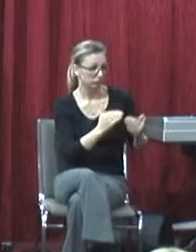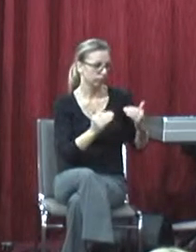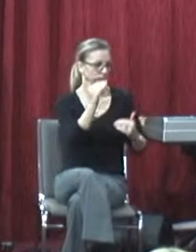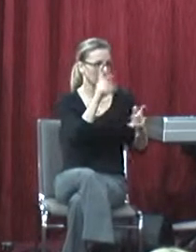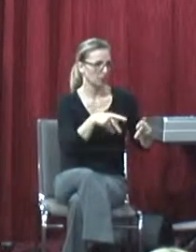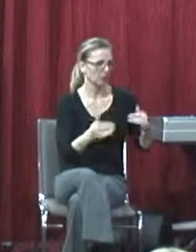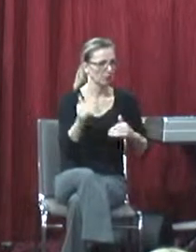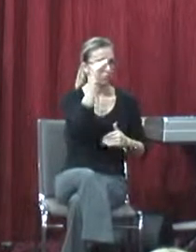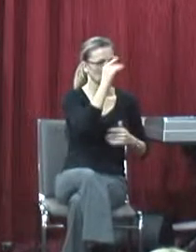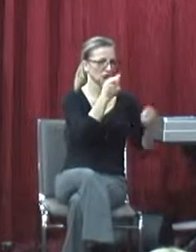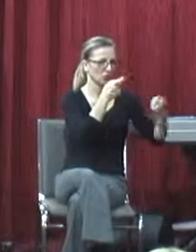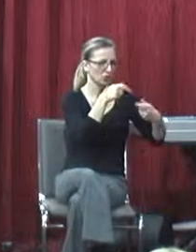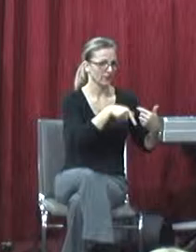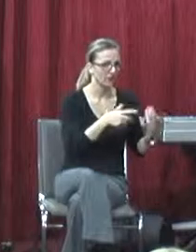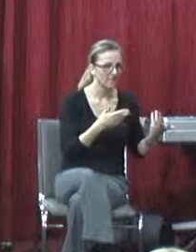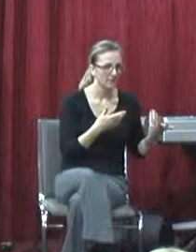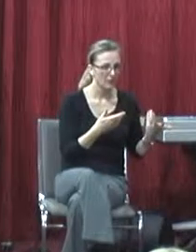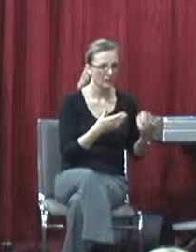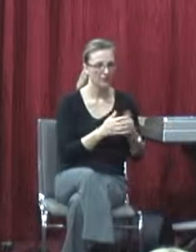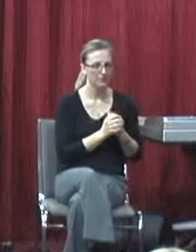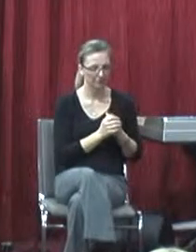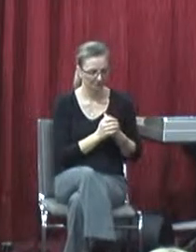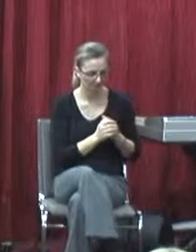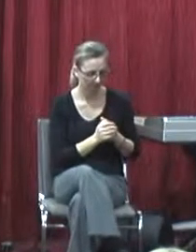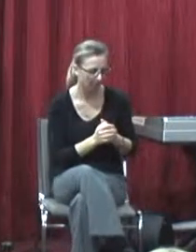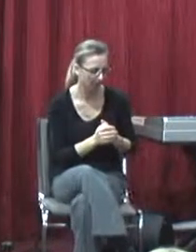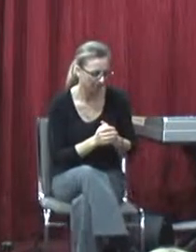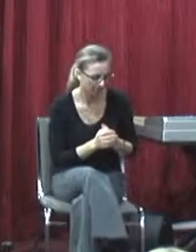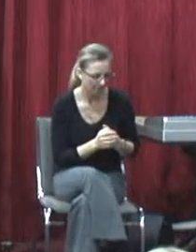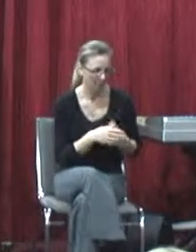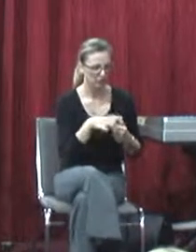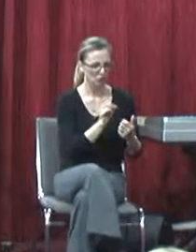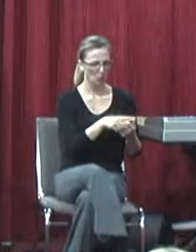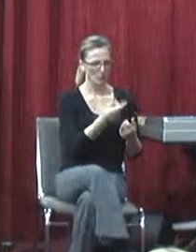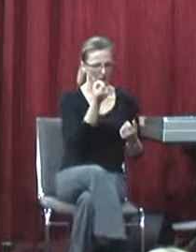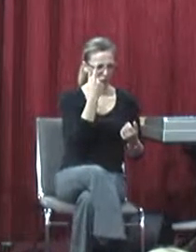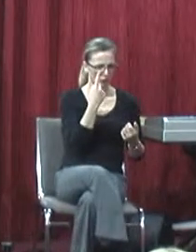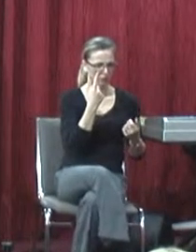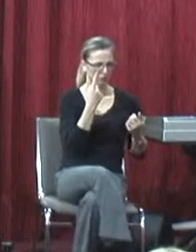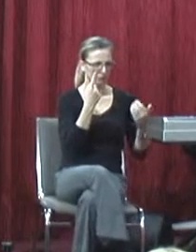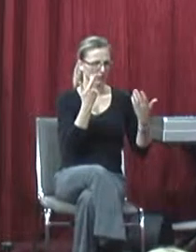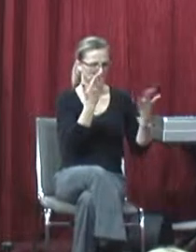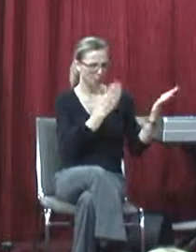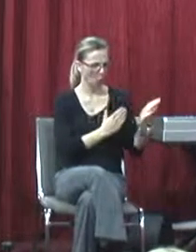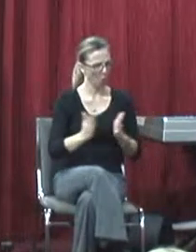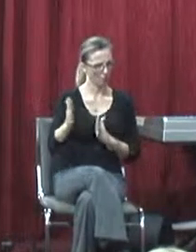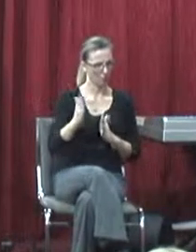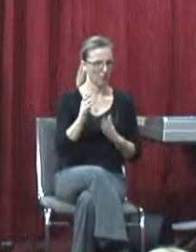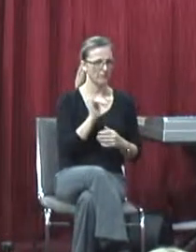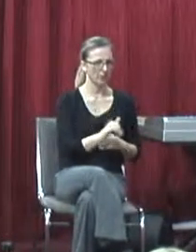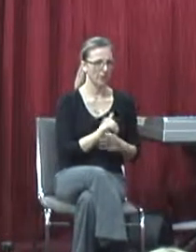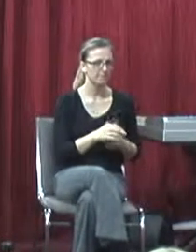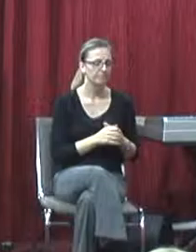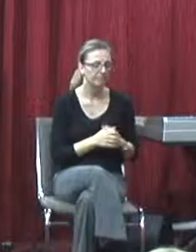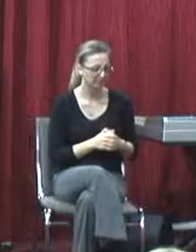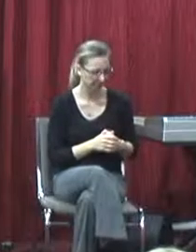in charge of him. I don't know what that is. That was a legionnaire or something who was one rank higher. If he had not been serving the